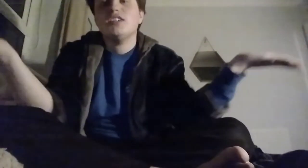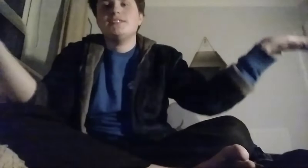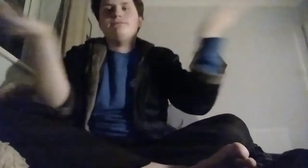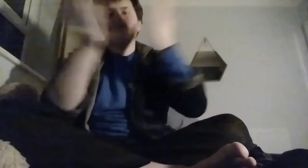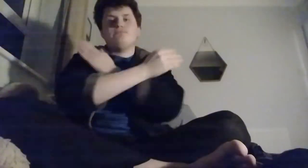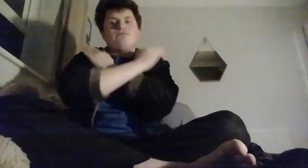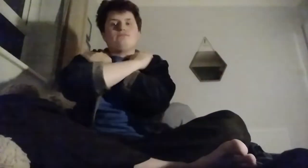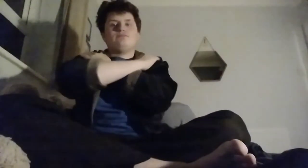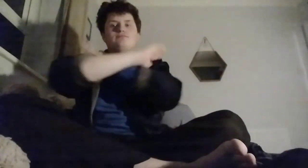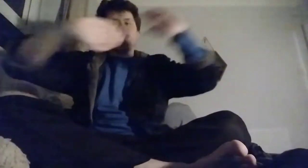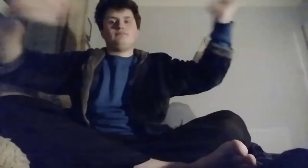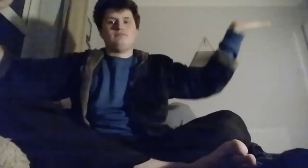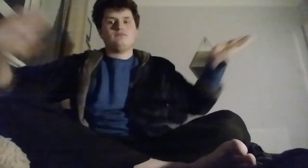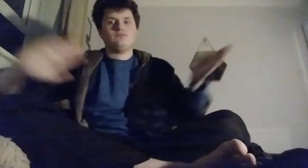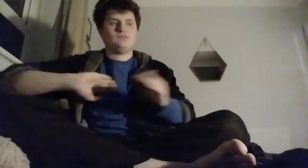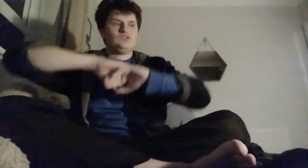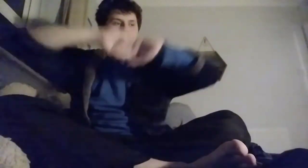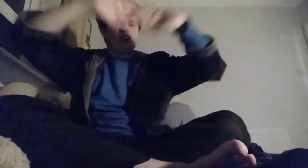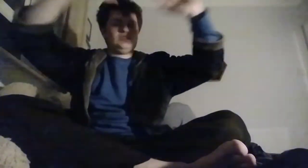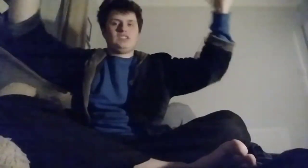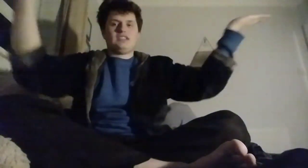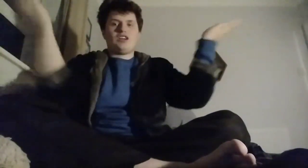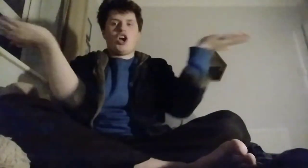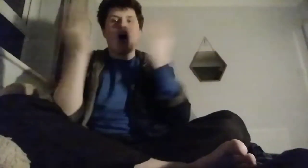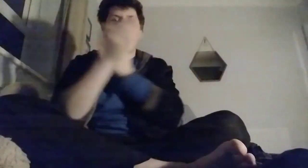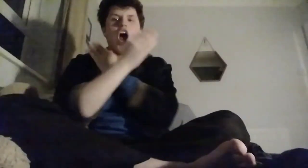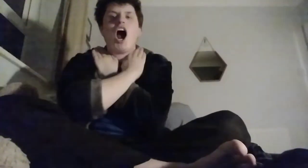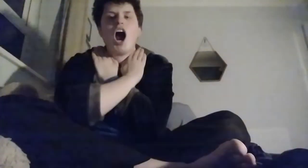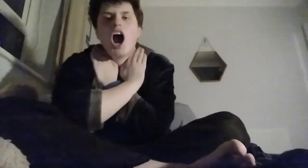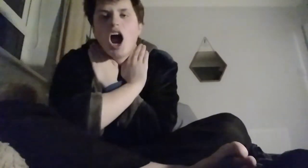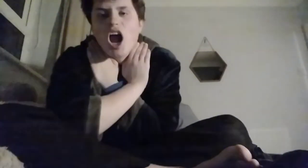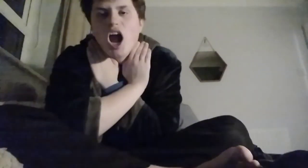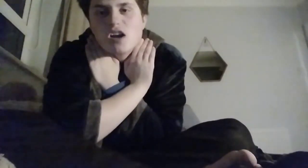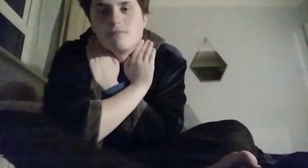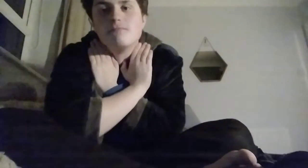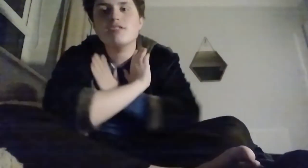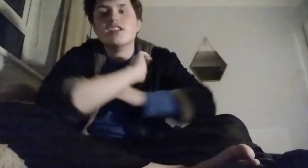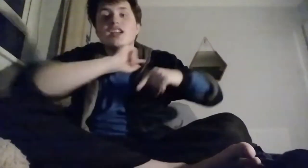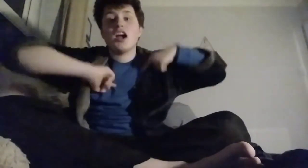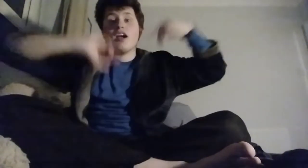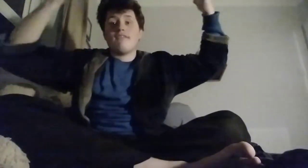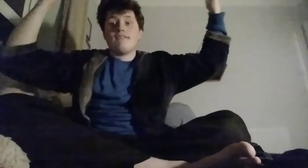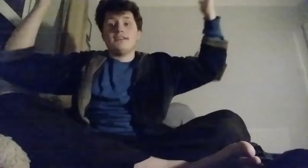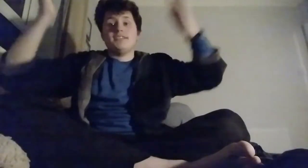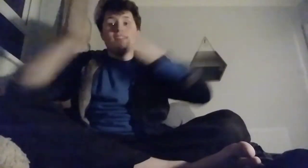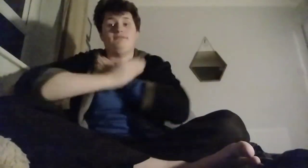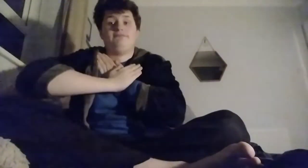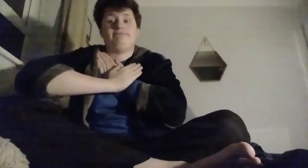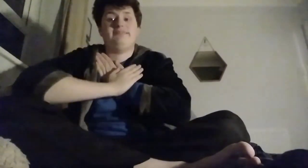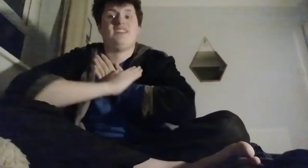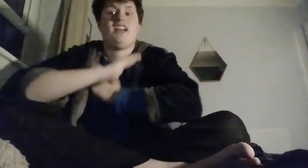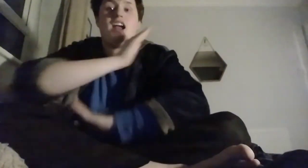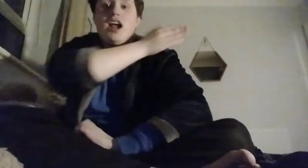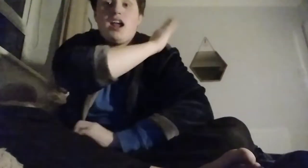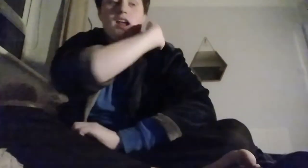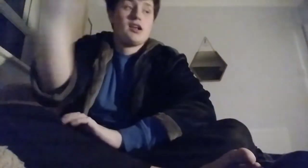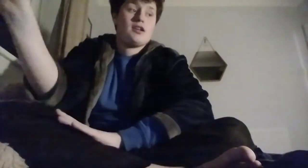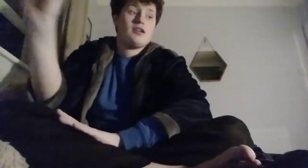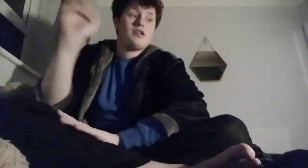And it's a promise from my heart. Oh love, I truly love